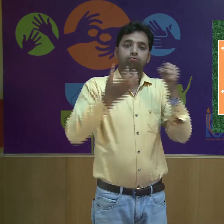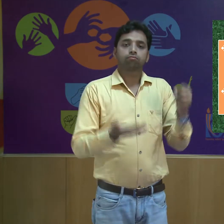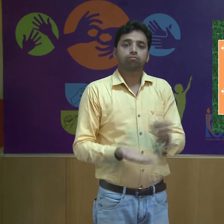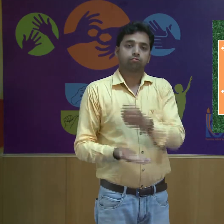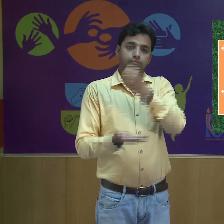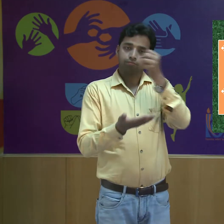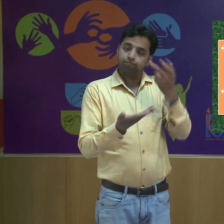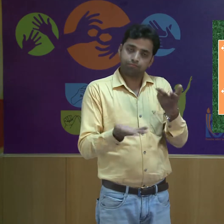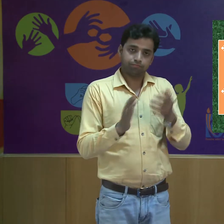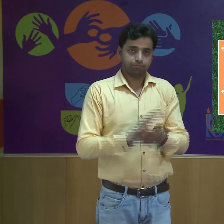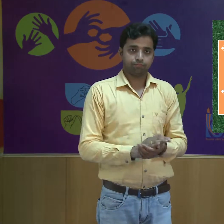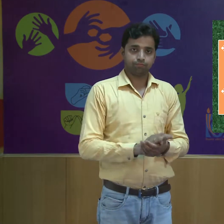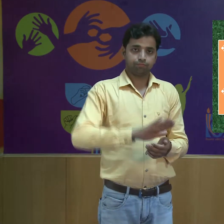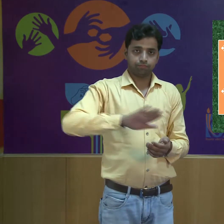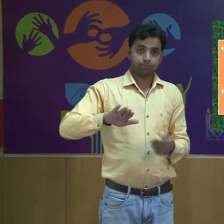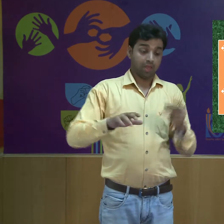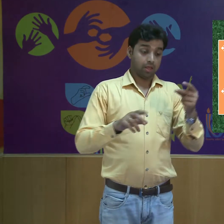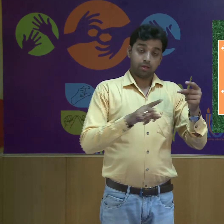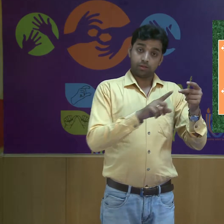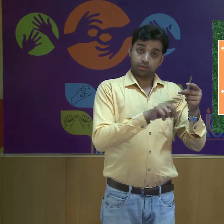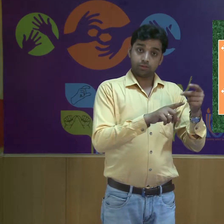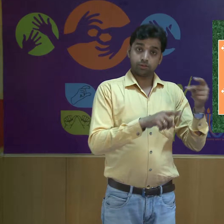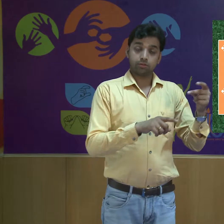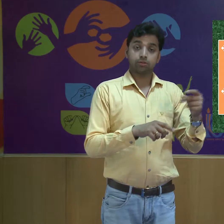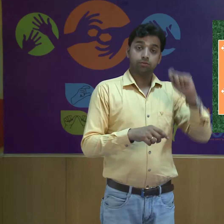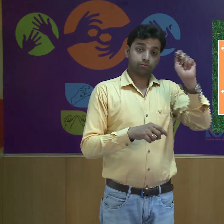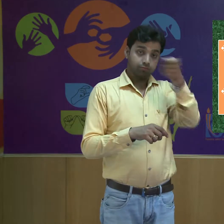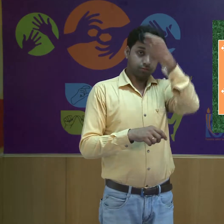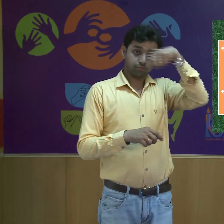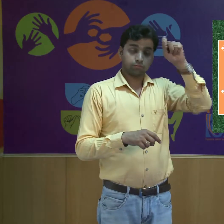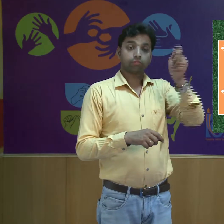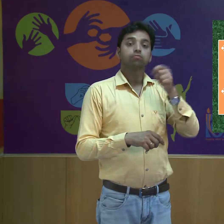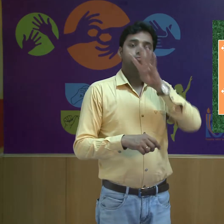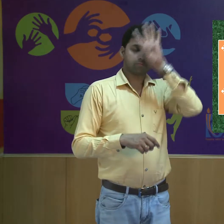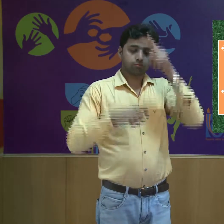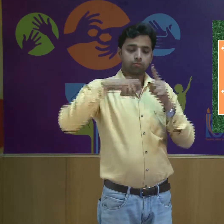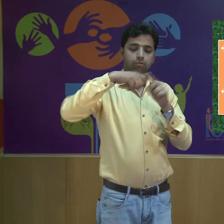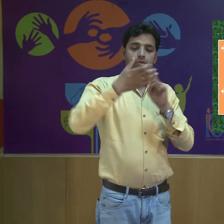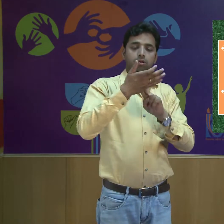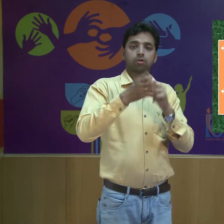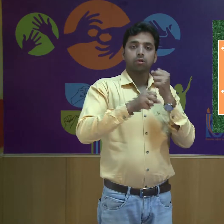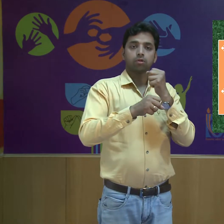priests, while the Kshatriyas became kings and fought battles.